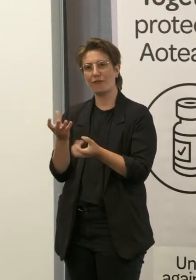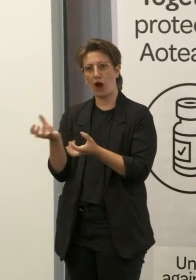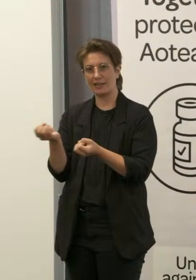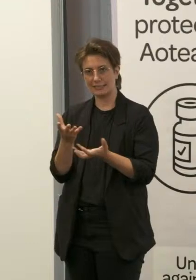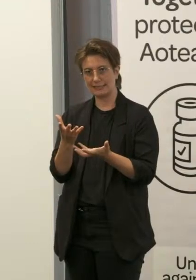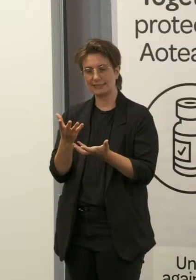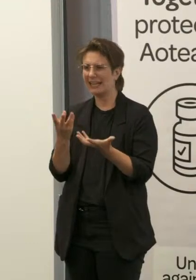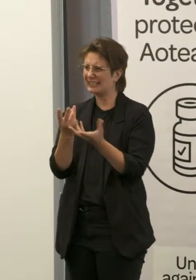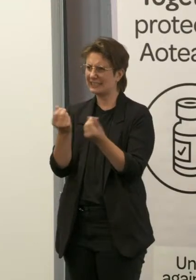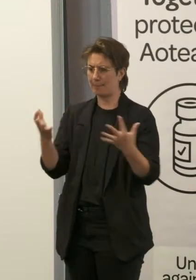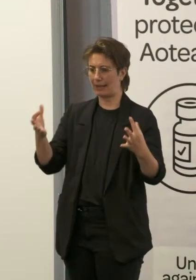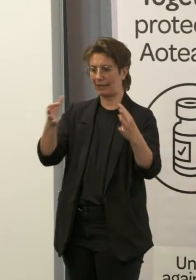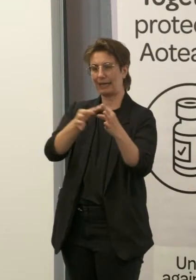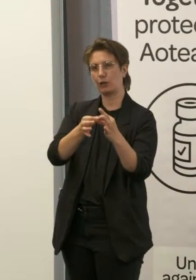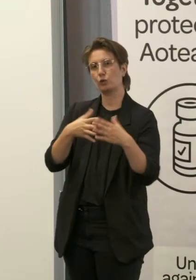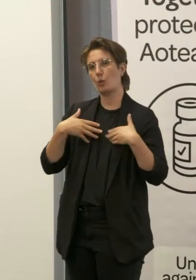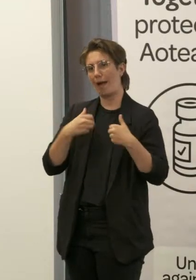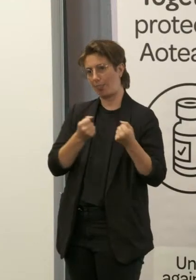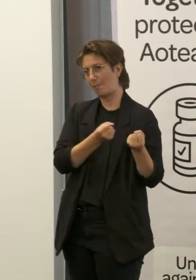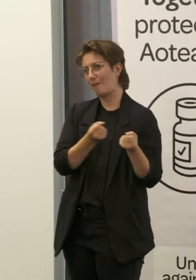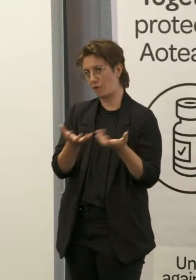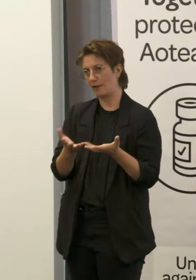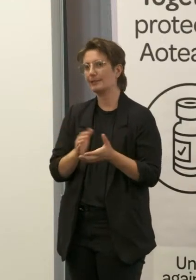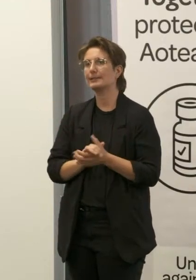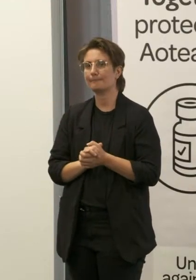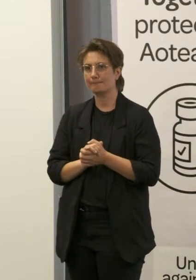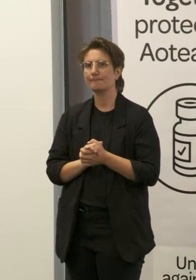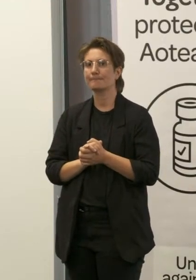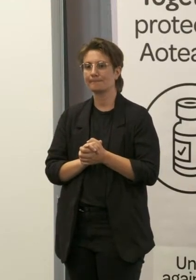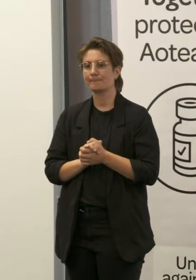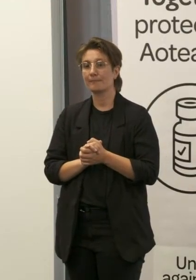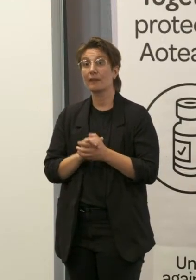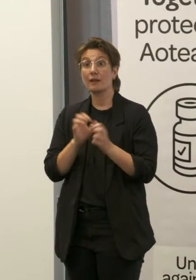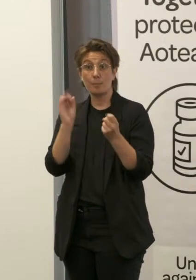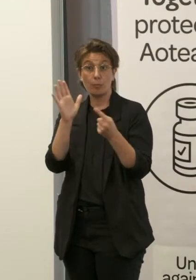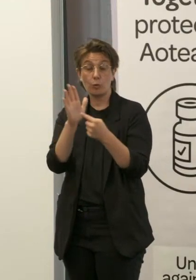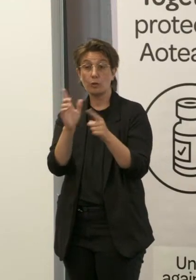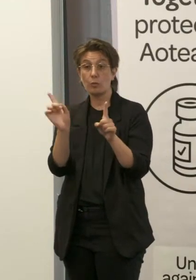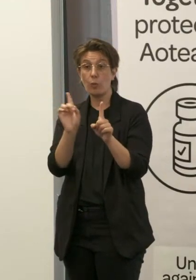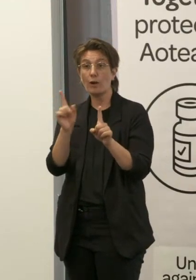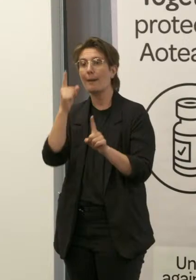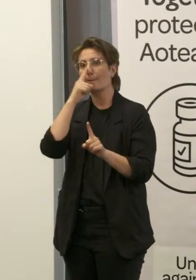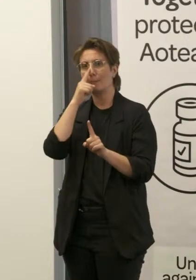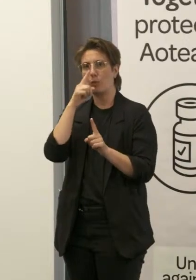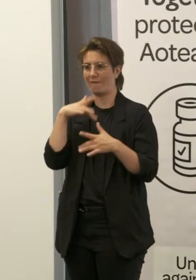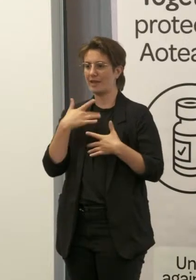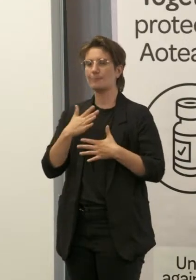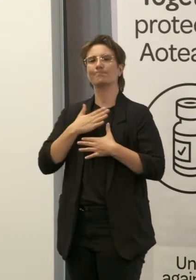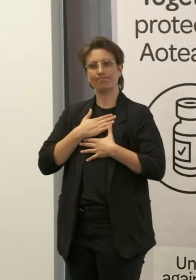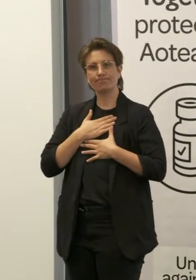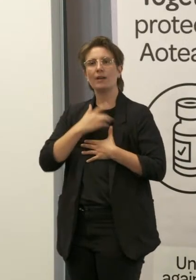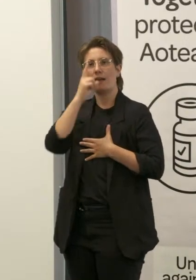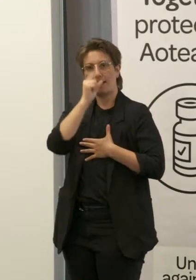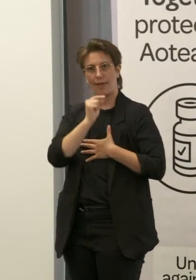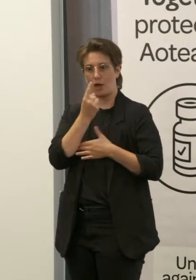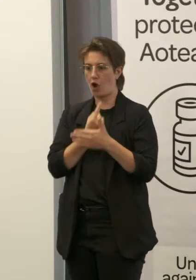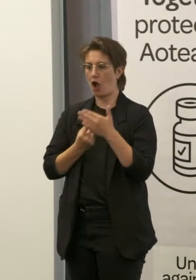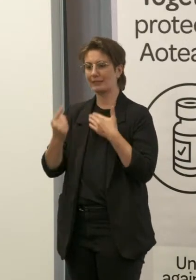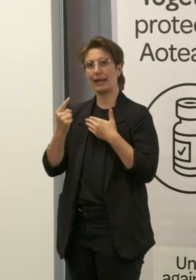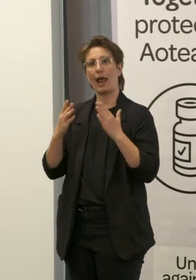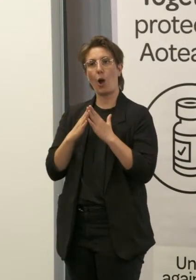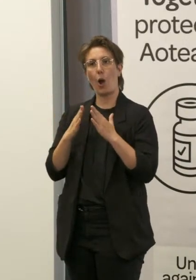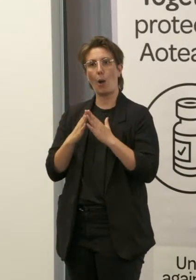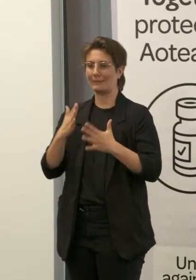have. So I think the key for us is to ensure that people are able to isolate and safely with the